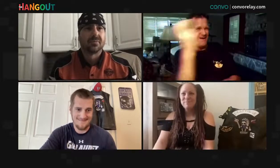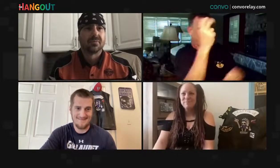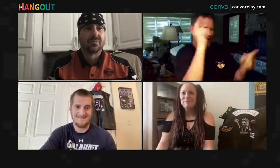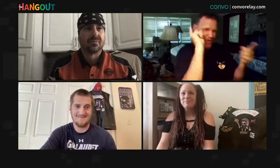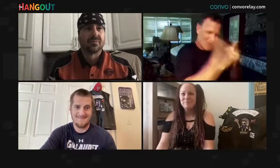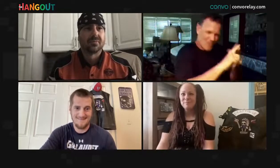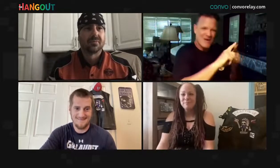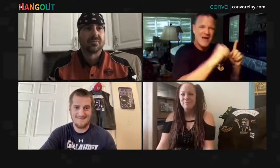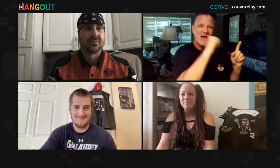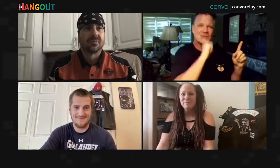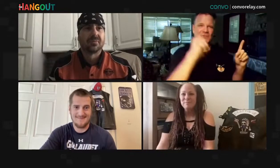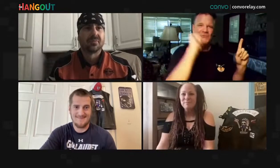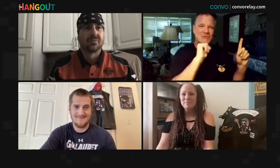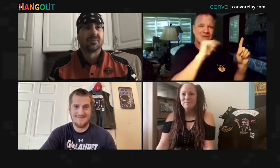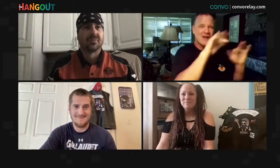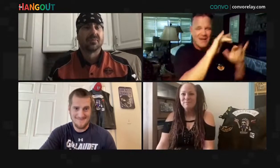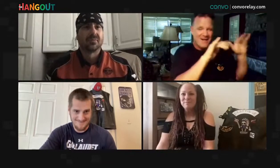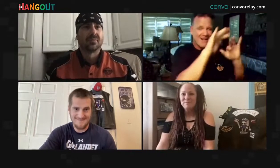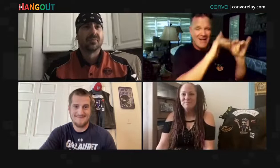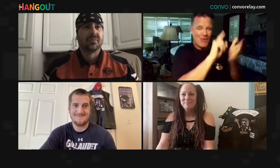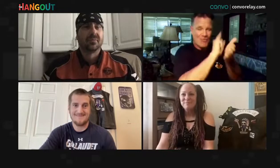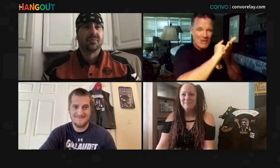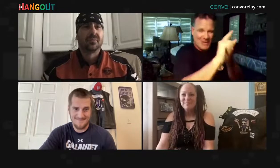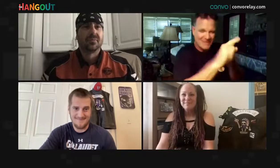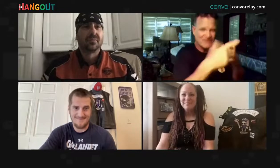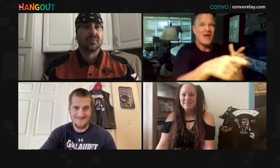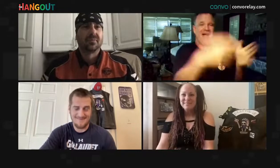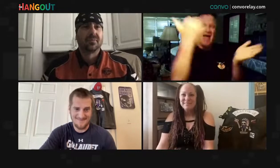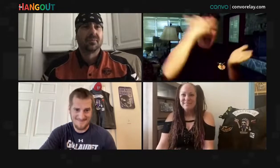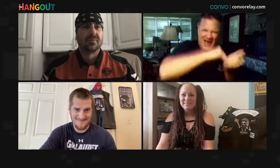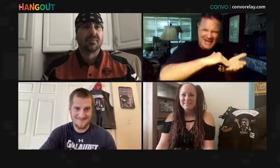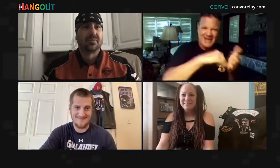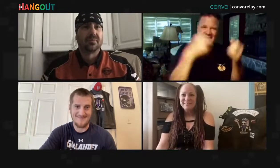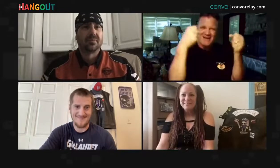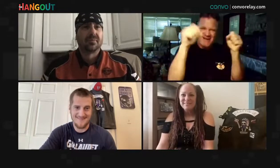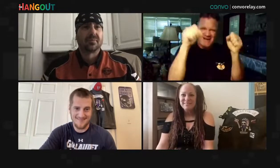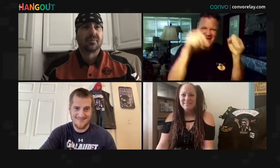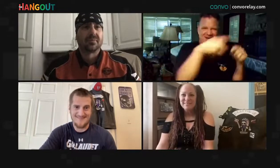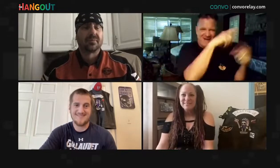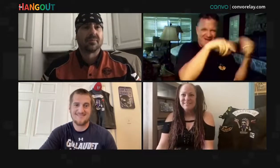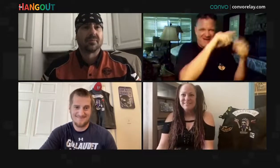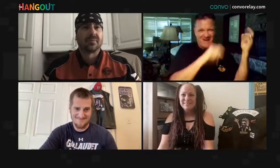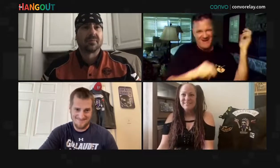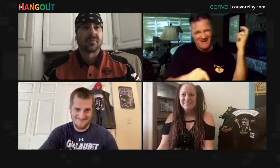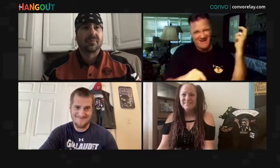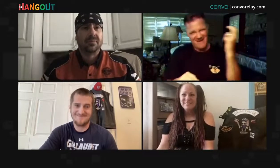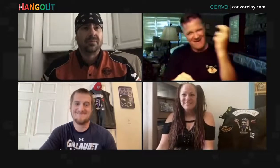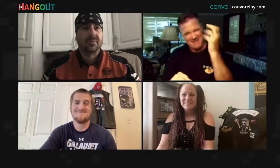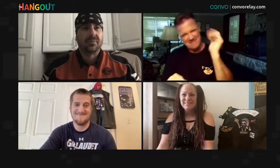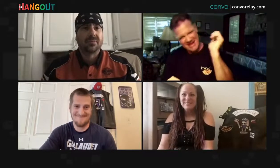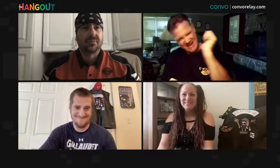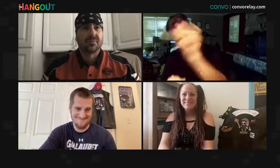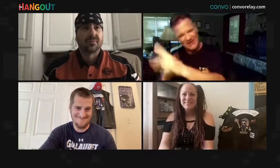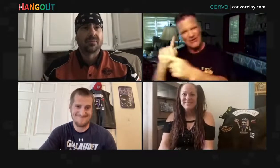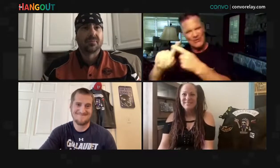guys rode all the way out to Arizona, spent some time out there for a week, and then rode your bikes all the way